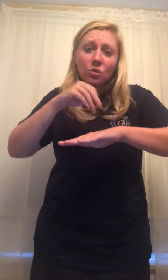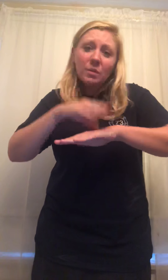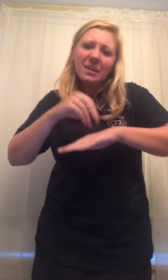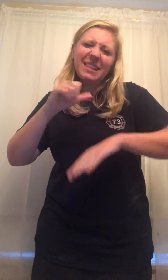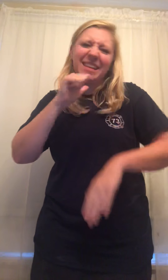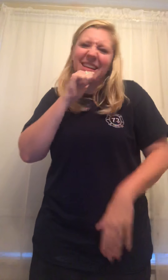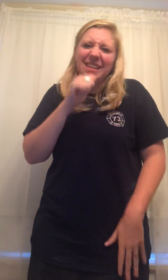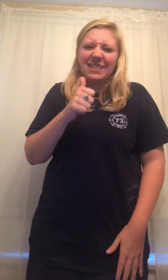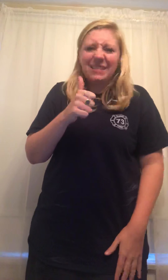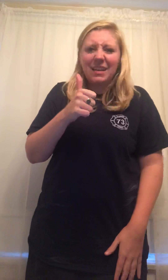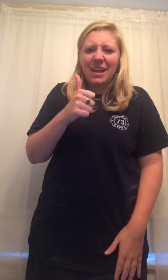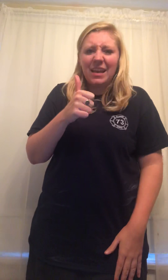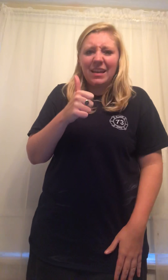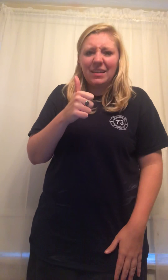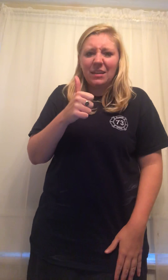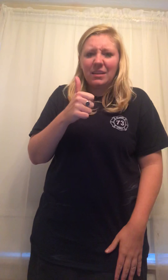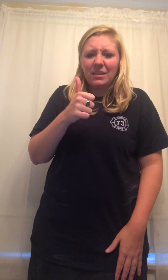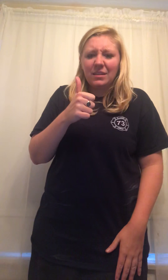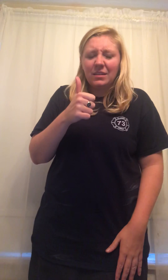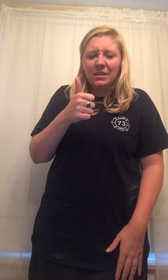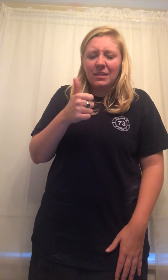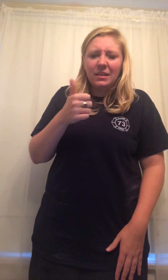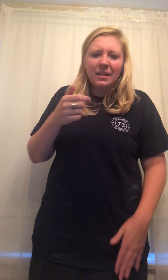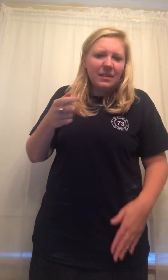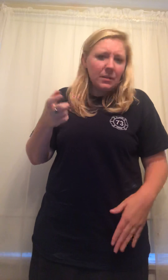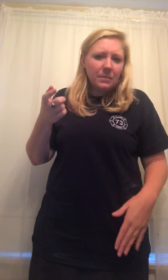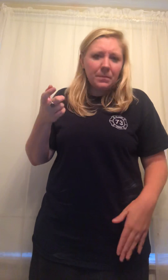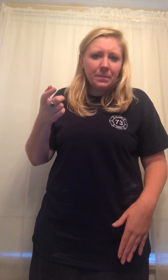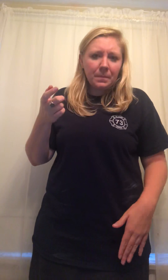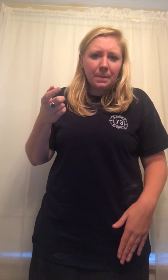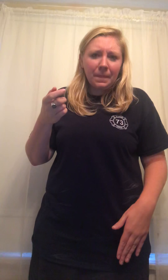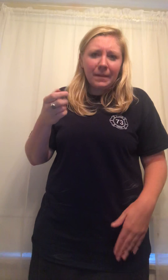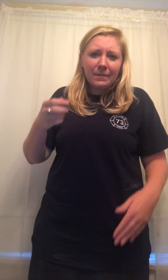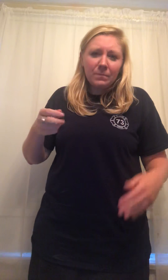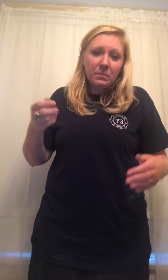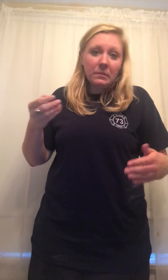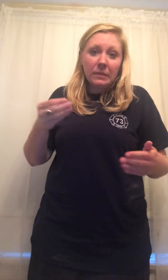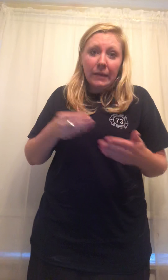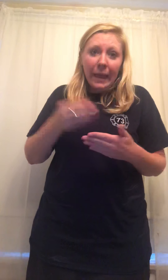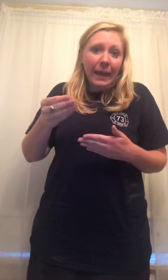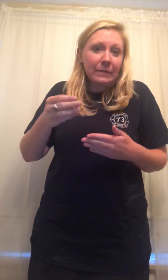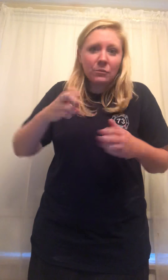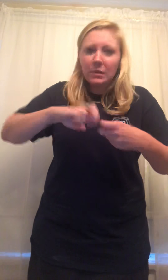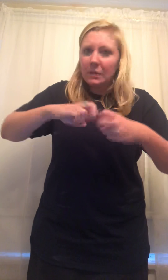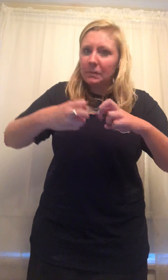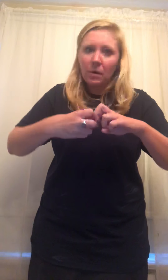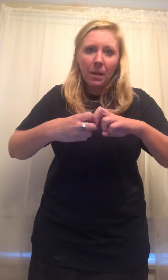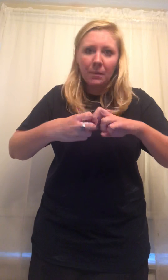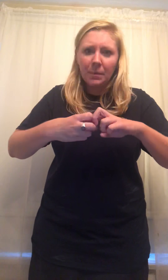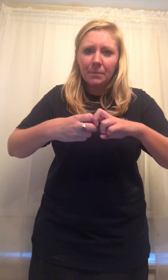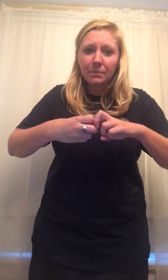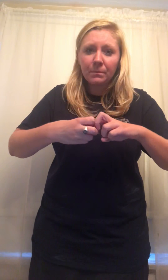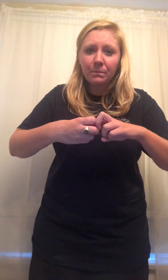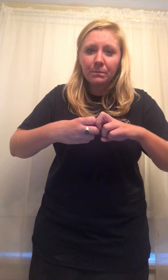not capable and it's not designed to handle these problems. For example, in unemployment, in